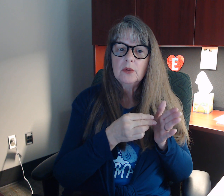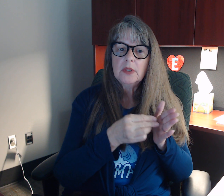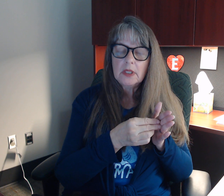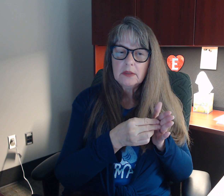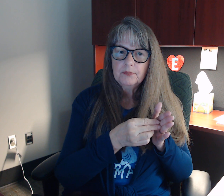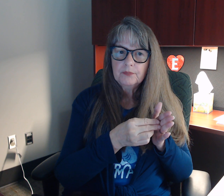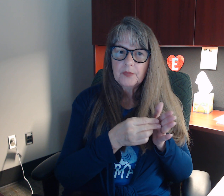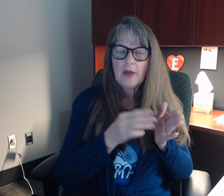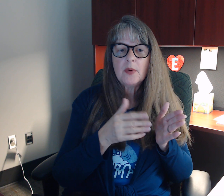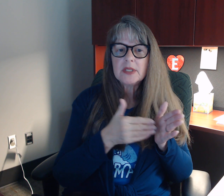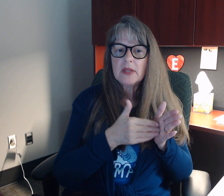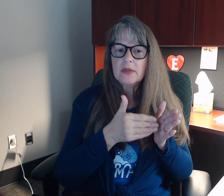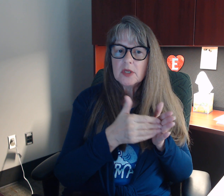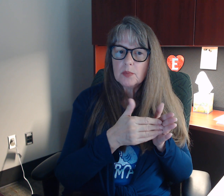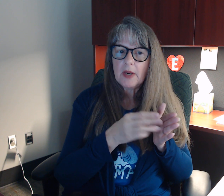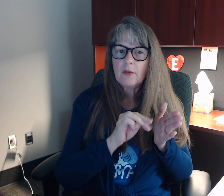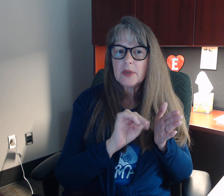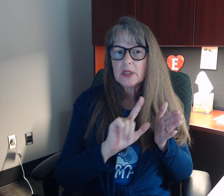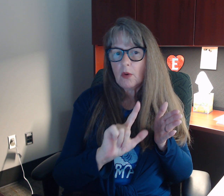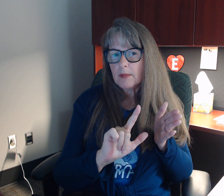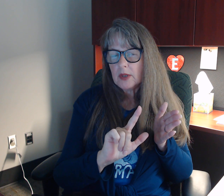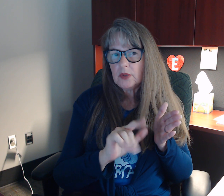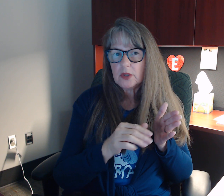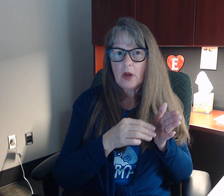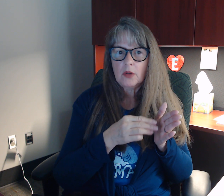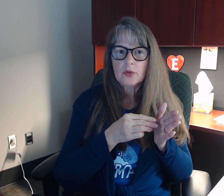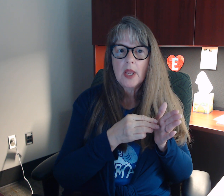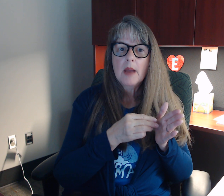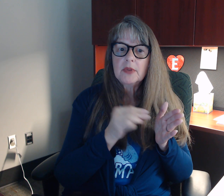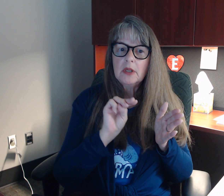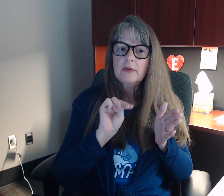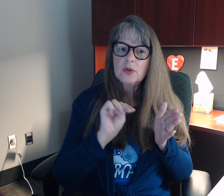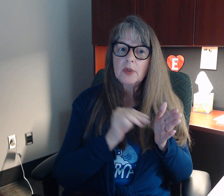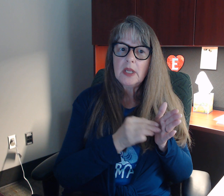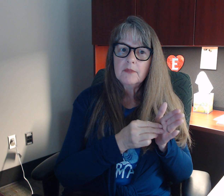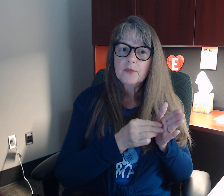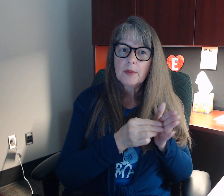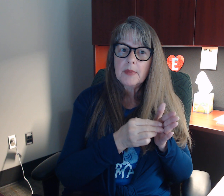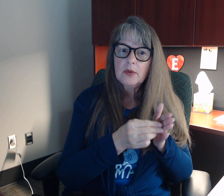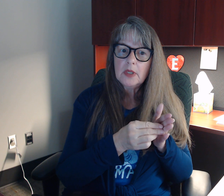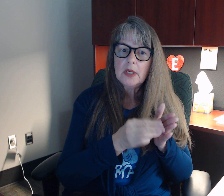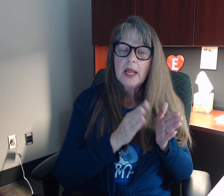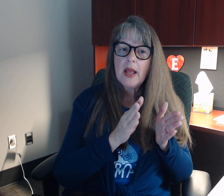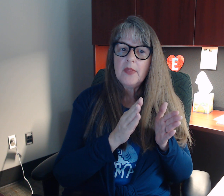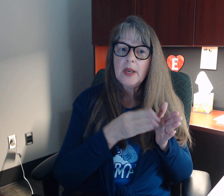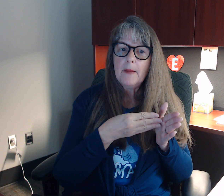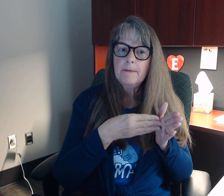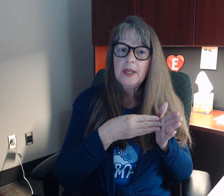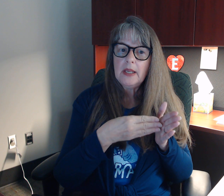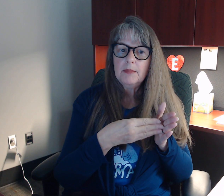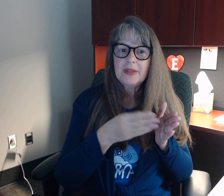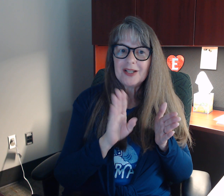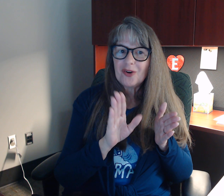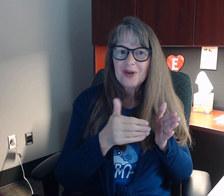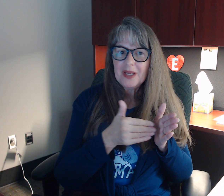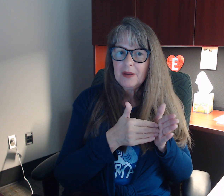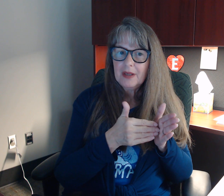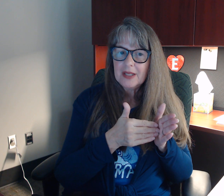2 million. I've always done this, but I've always done or $1 million. But they'll even do an M for a million and then a B. But that's already, it's kind